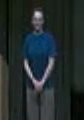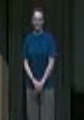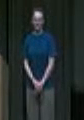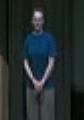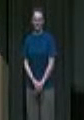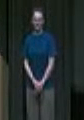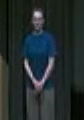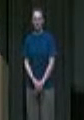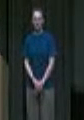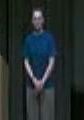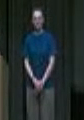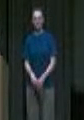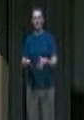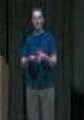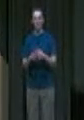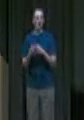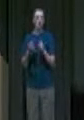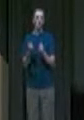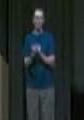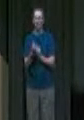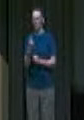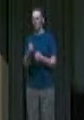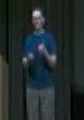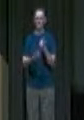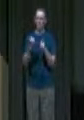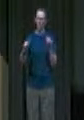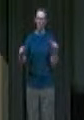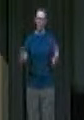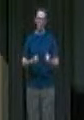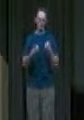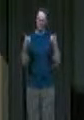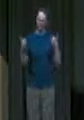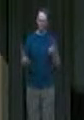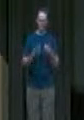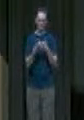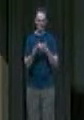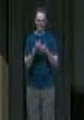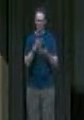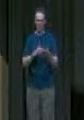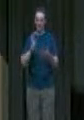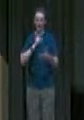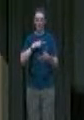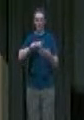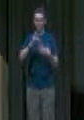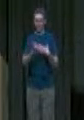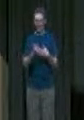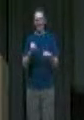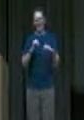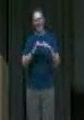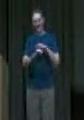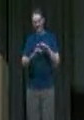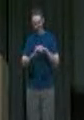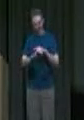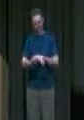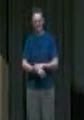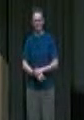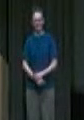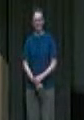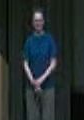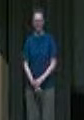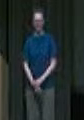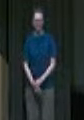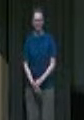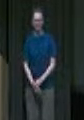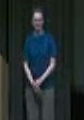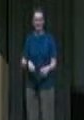So starting off with one of the most challenging aspects of our project is access. We need to be able to